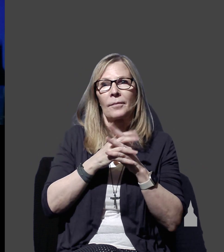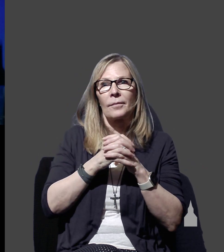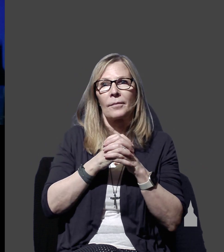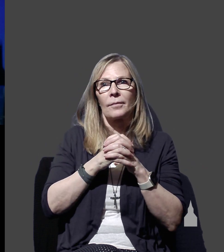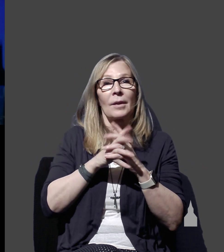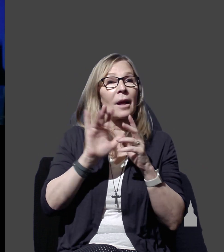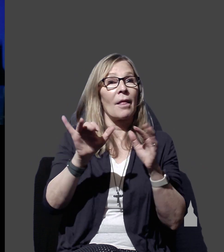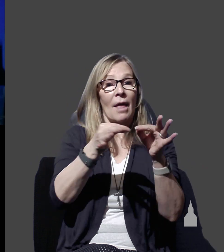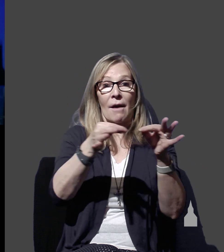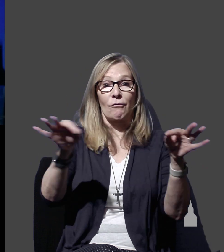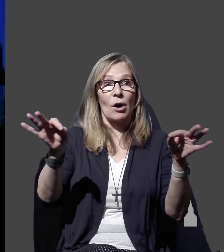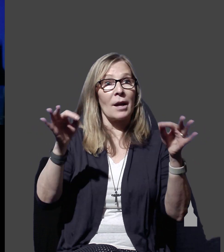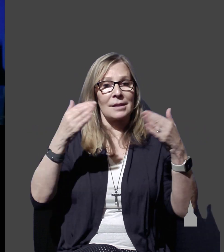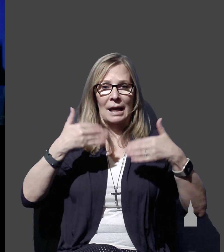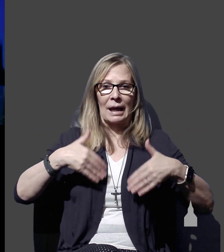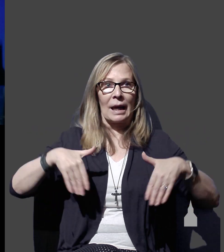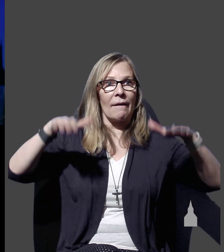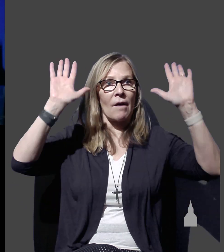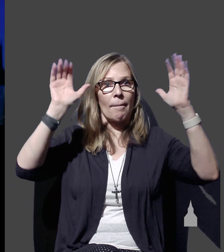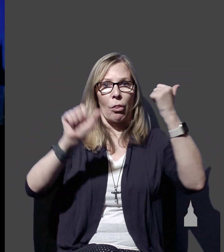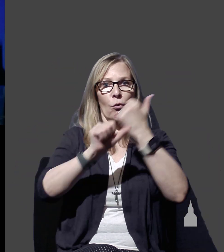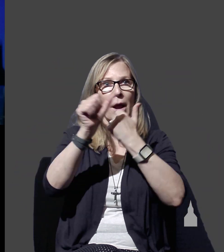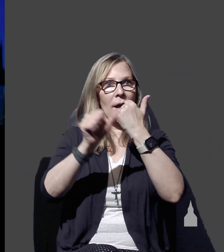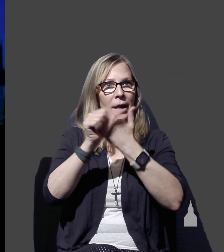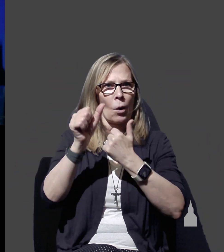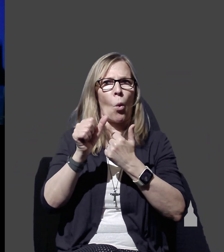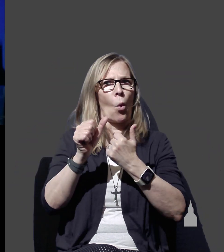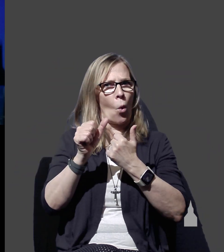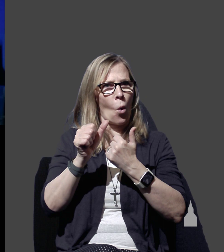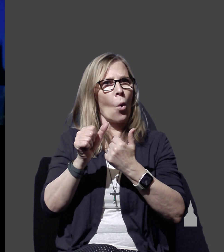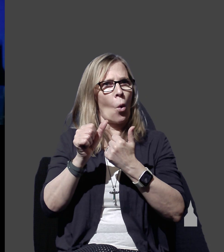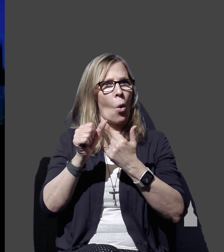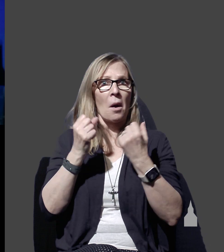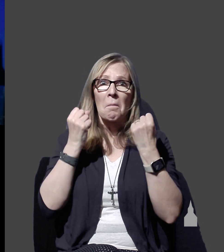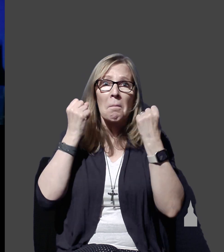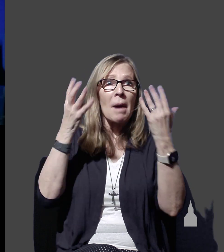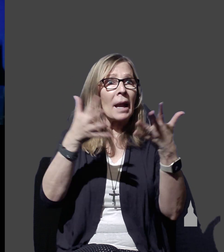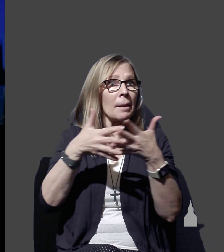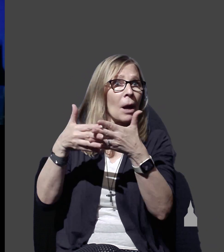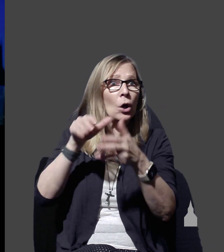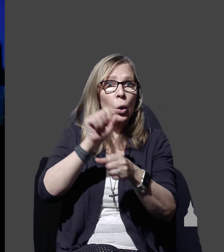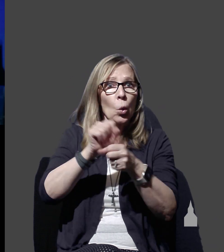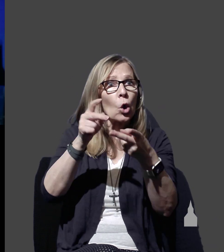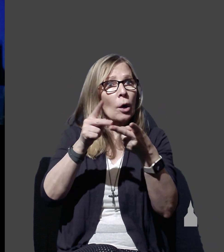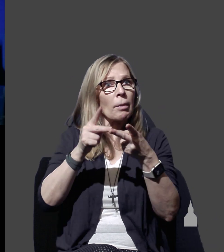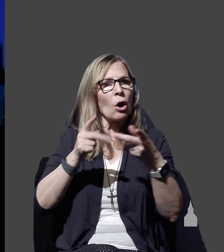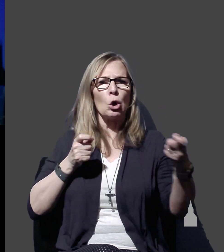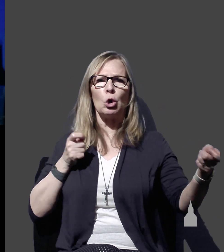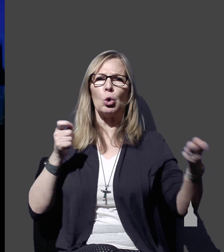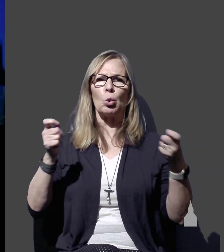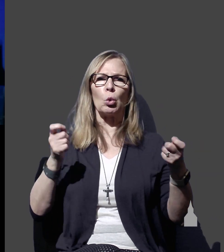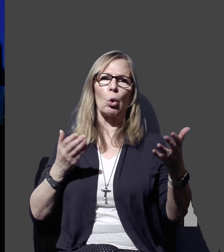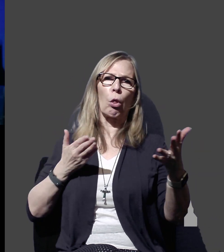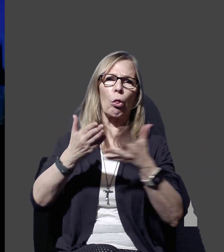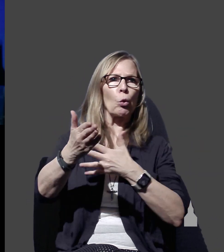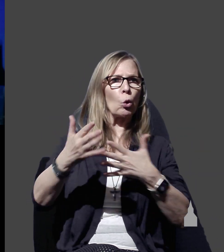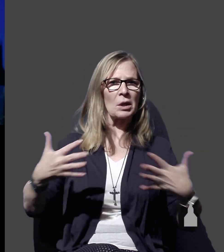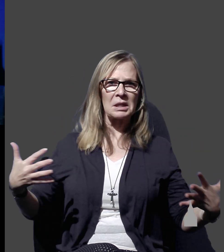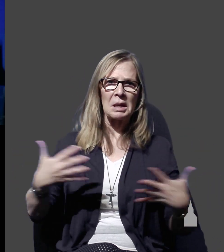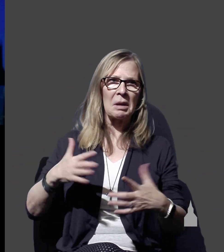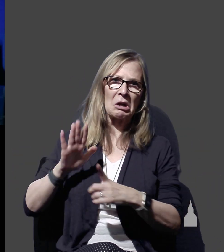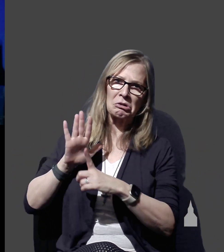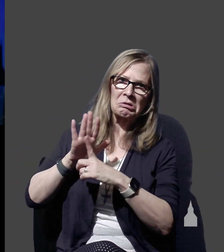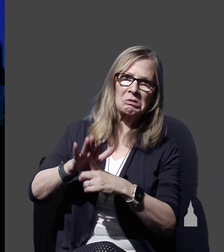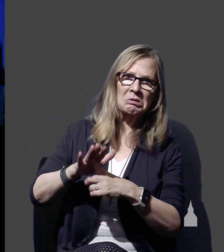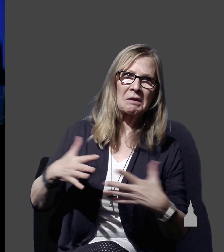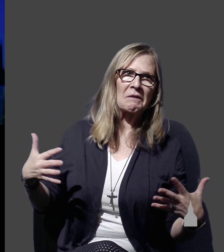That little phrase, give up threatening, is described in many American workplaces where you rule through intimidation and fear. That's not appropriate for